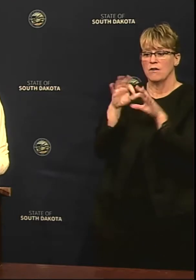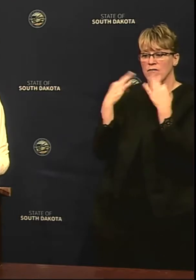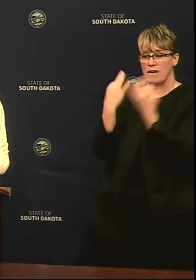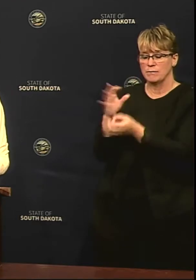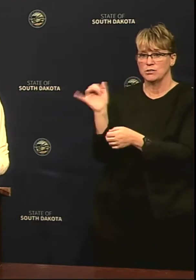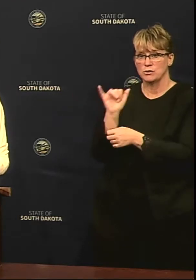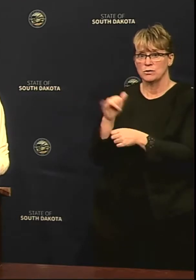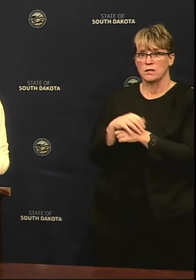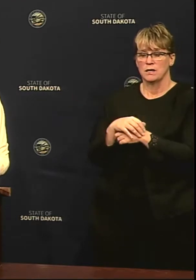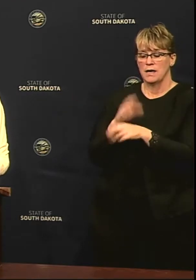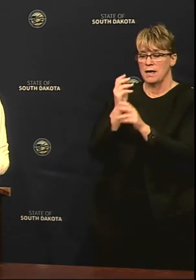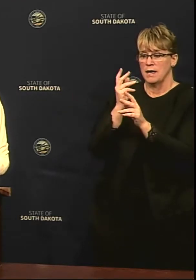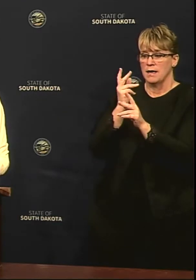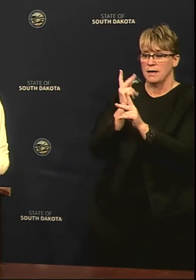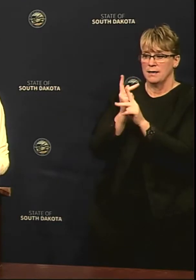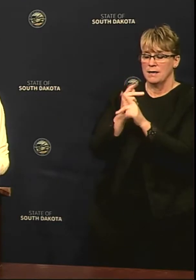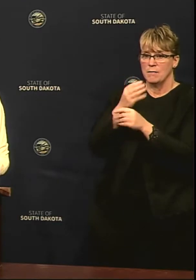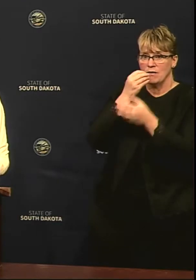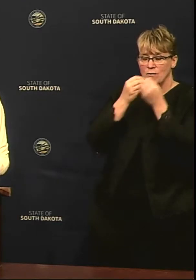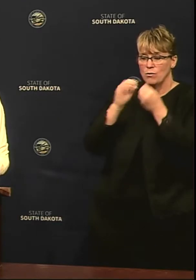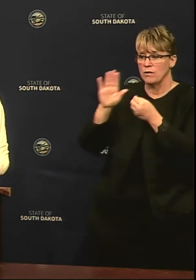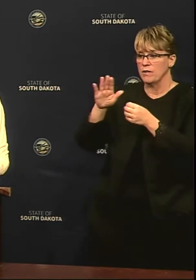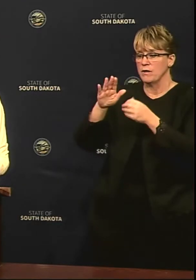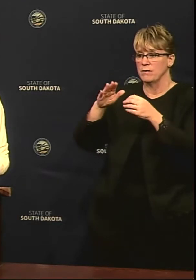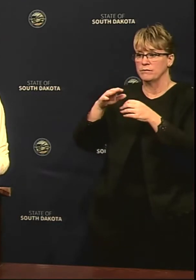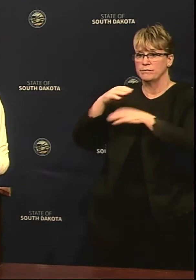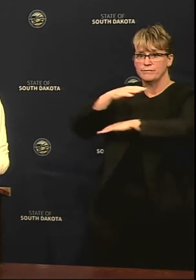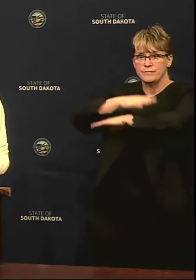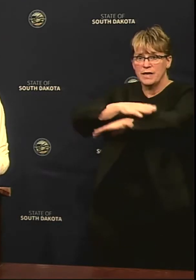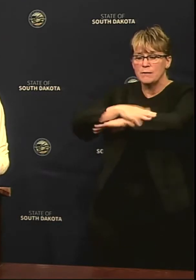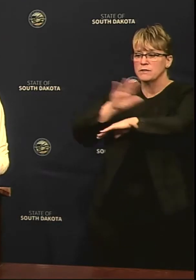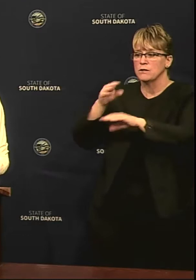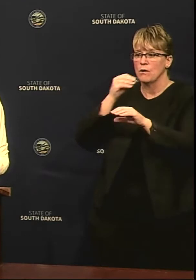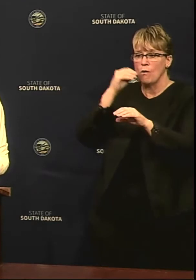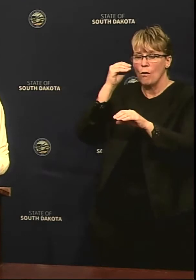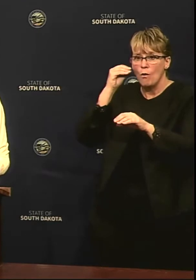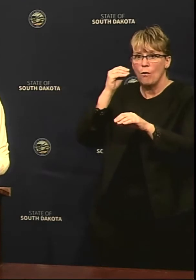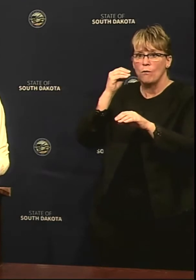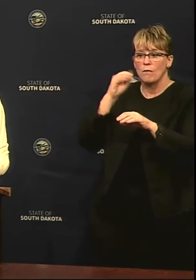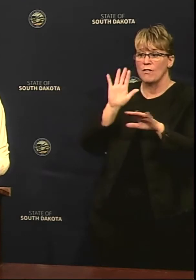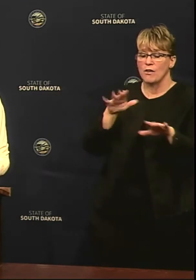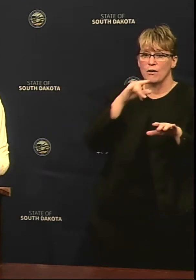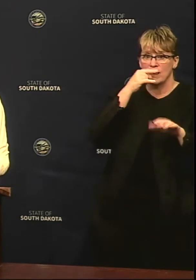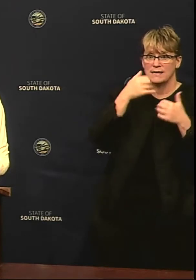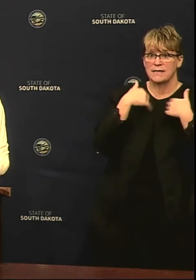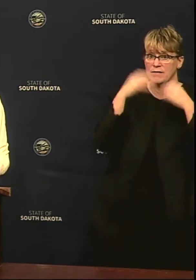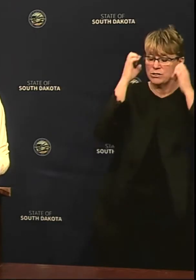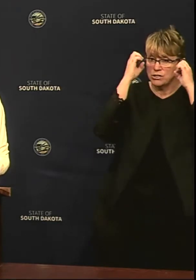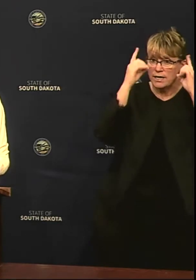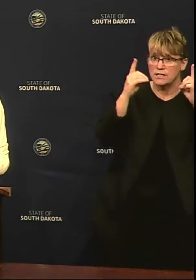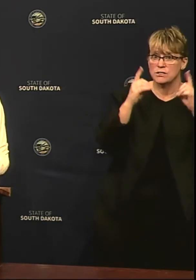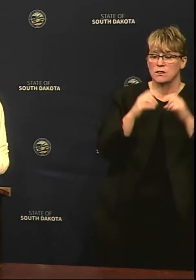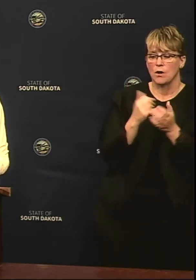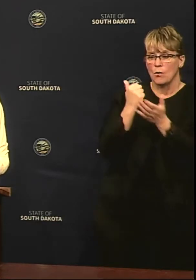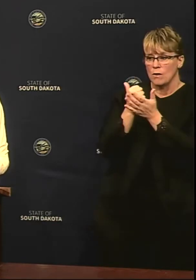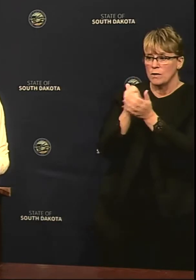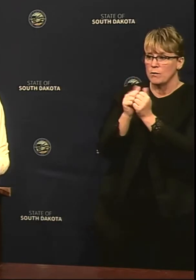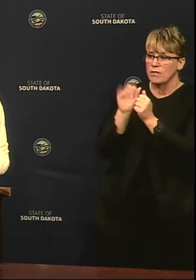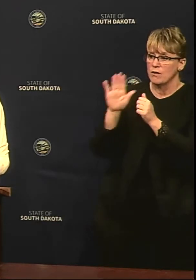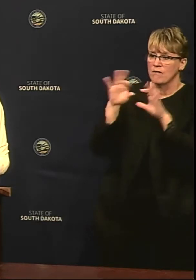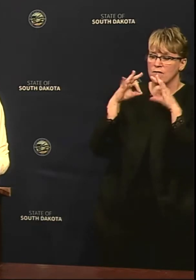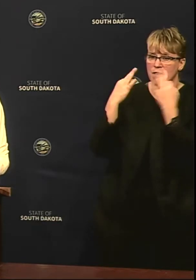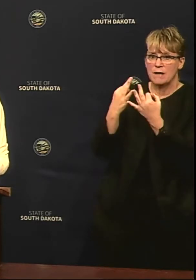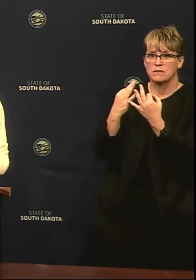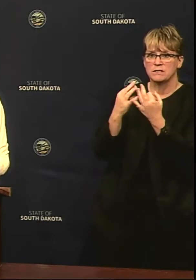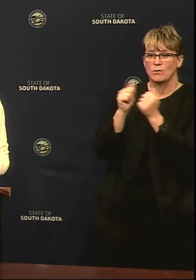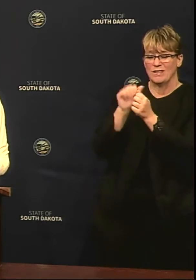that we're keeping food on their tables, we're keeping a roof over their heads, that our kids are getting their education, that we're helping them mentally